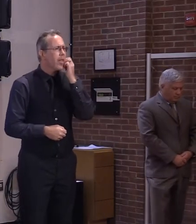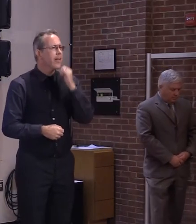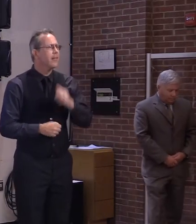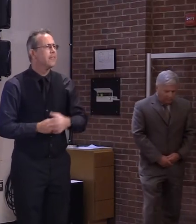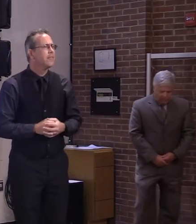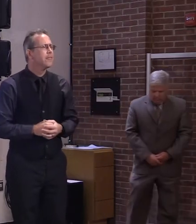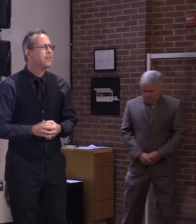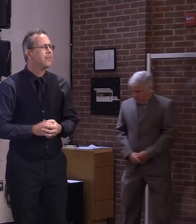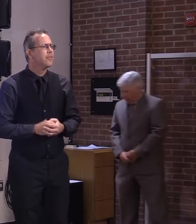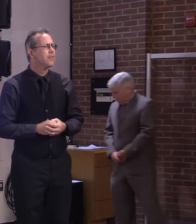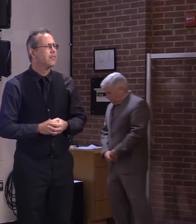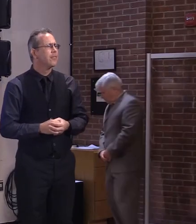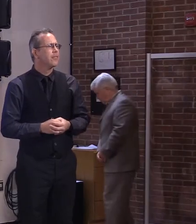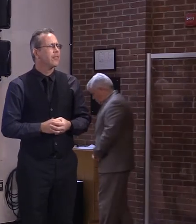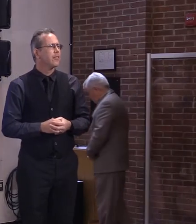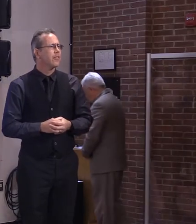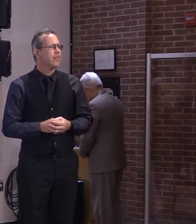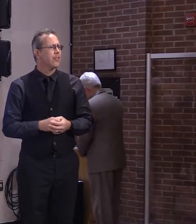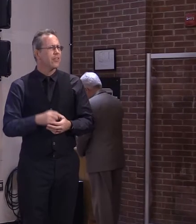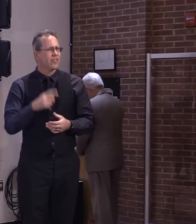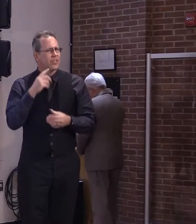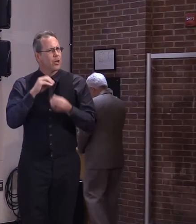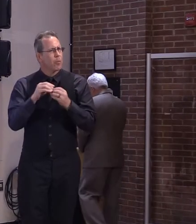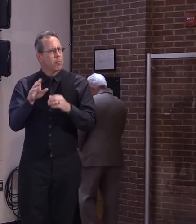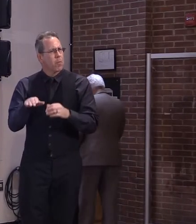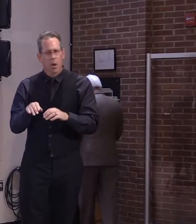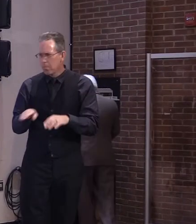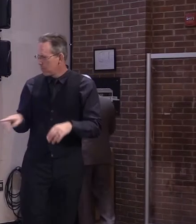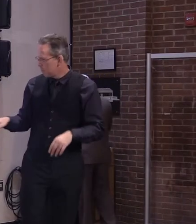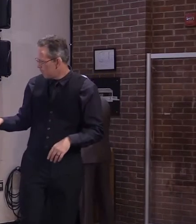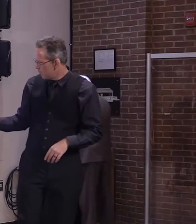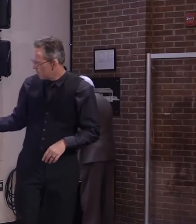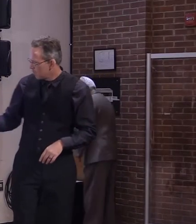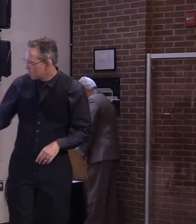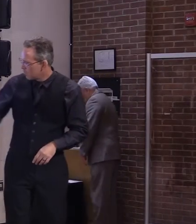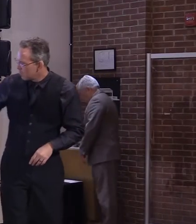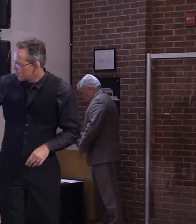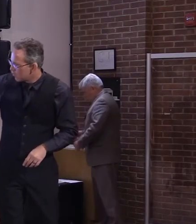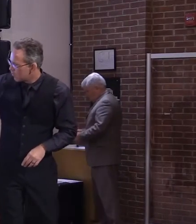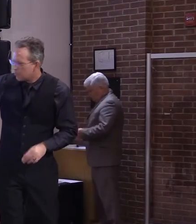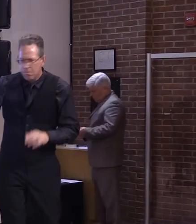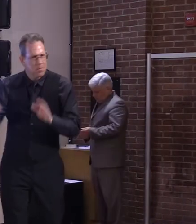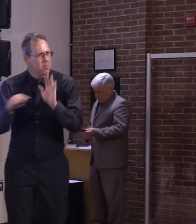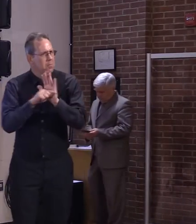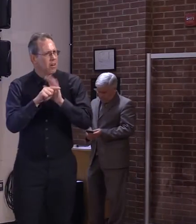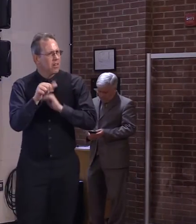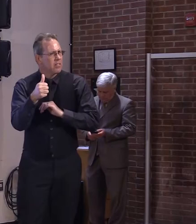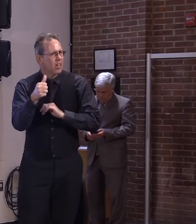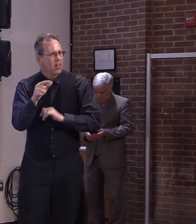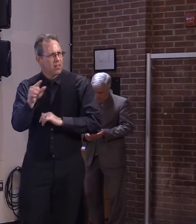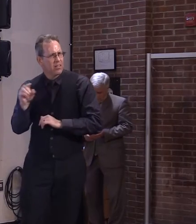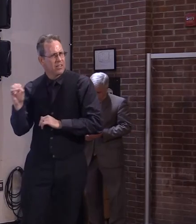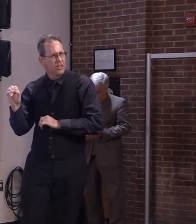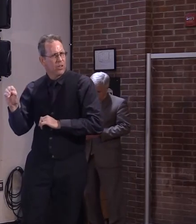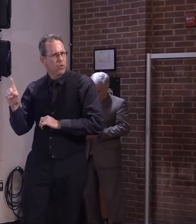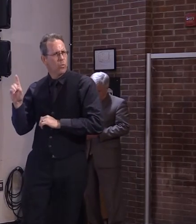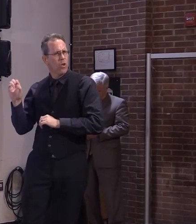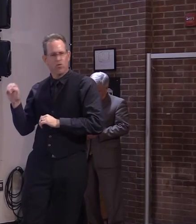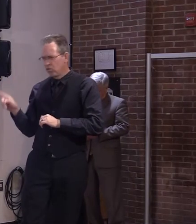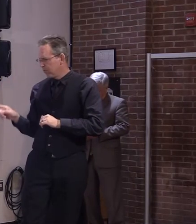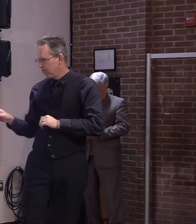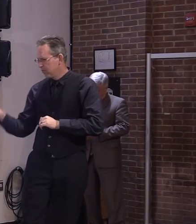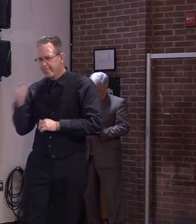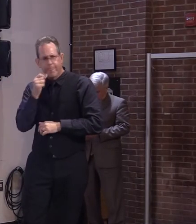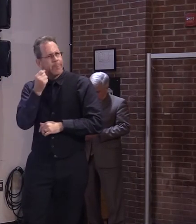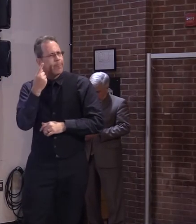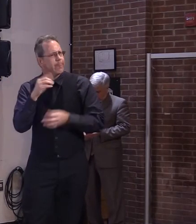these states had their Delta wave start at different points, right? It could have been in June, could have been in July, could have been in August. So we